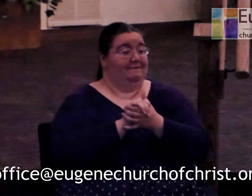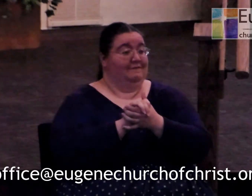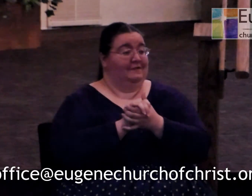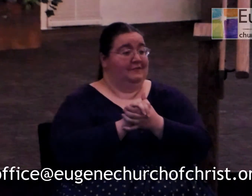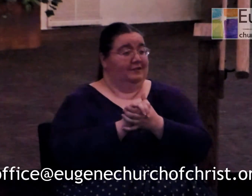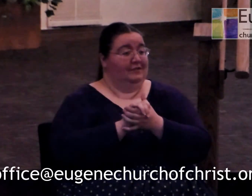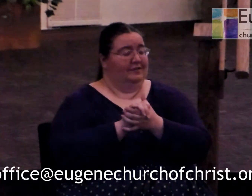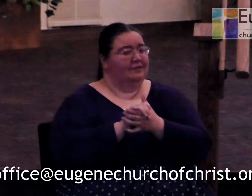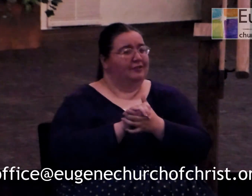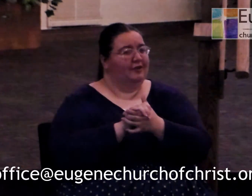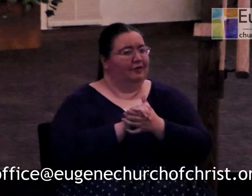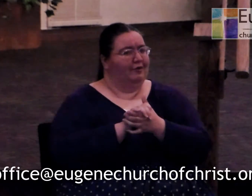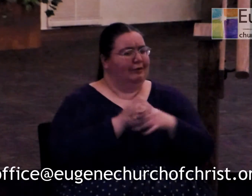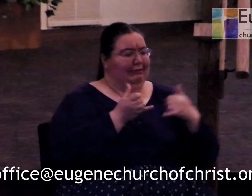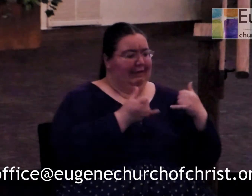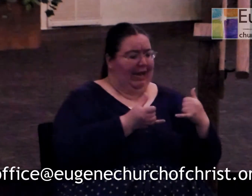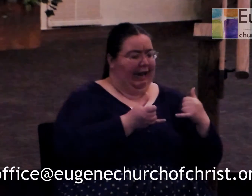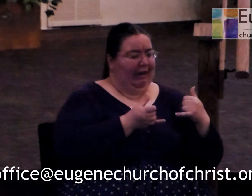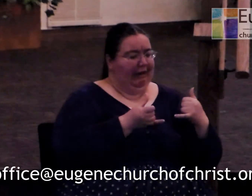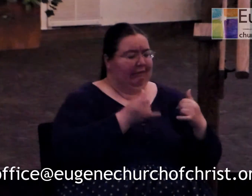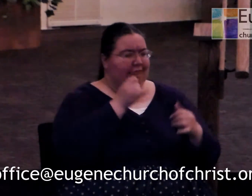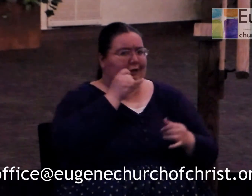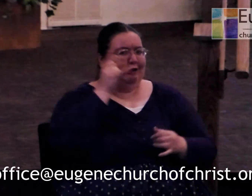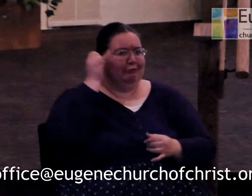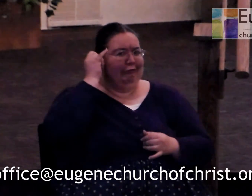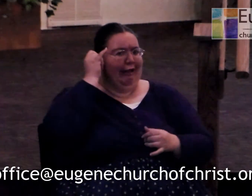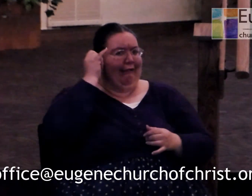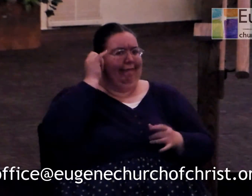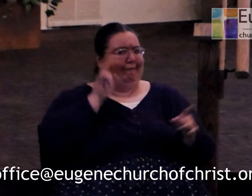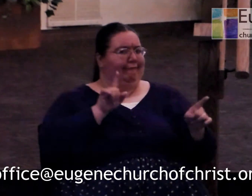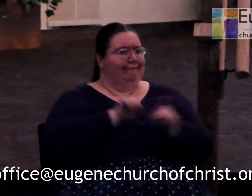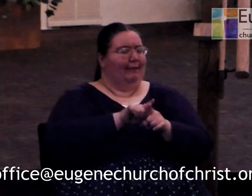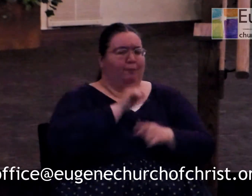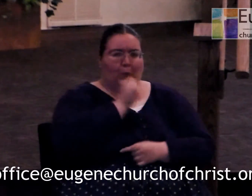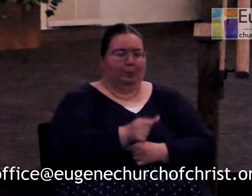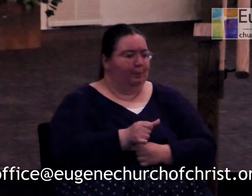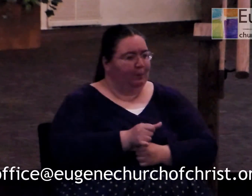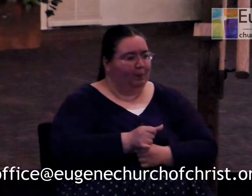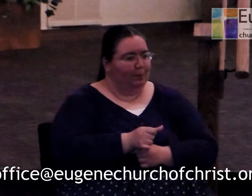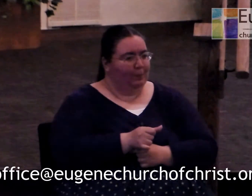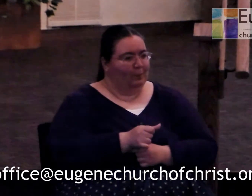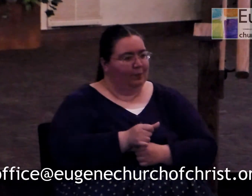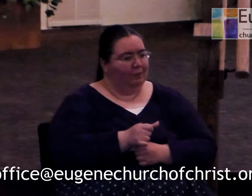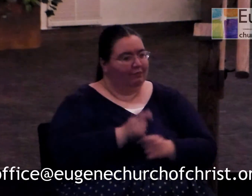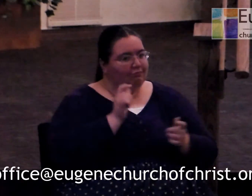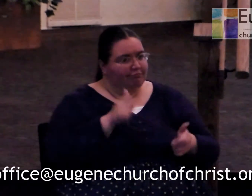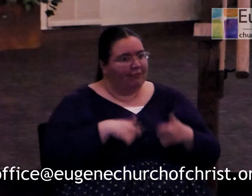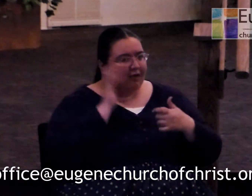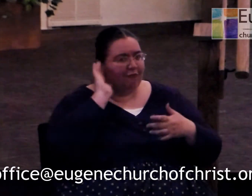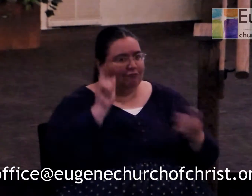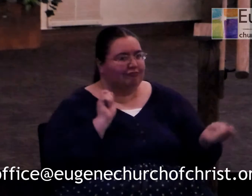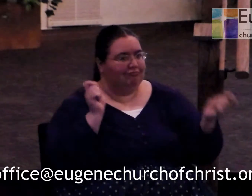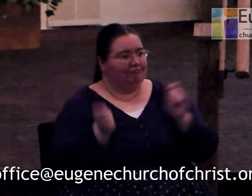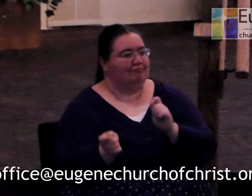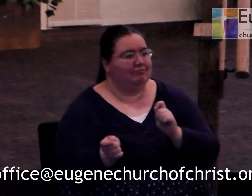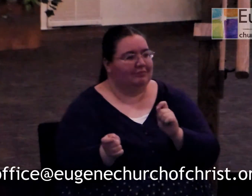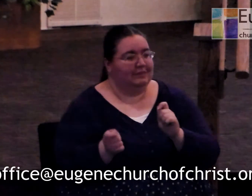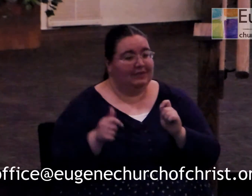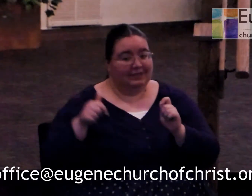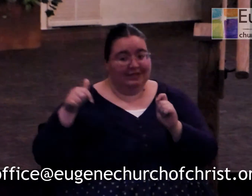yesterday. It's not going to be the same ever again. Because this becomes real in our lives, and it will become real in